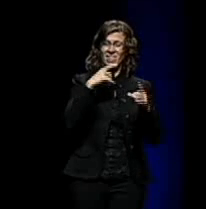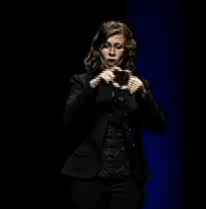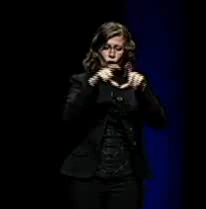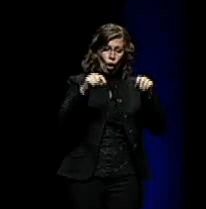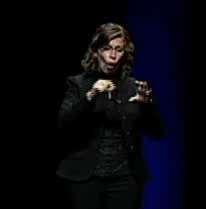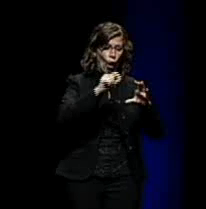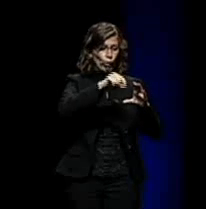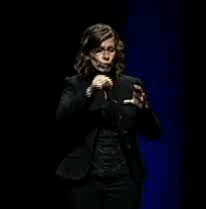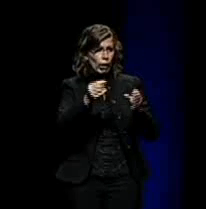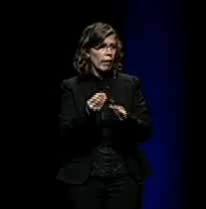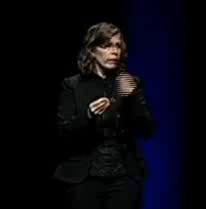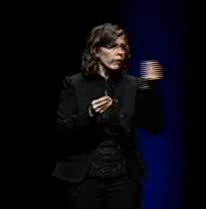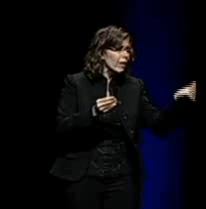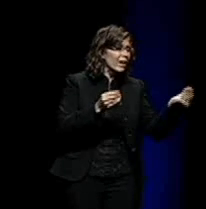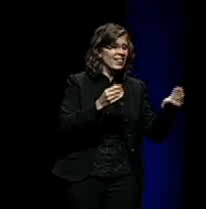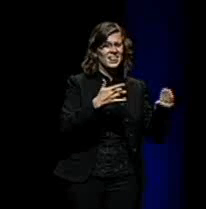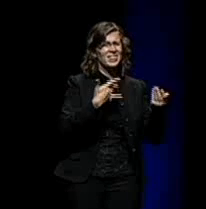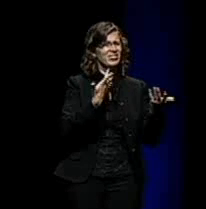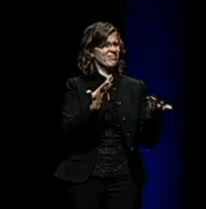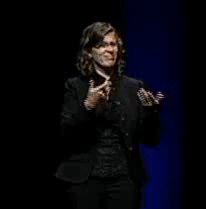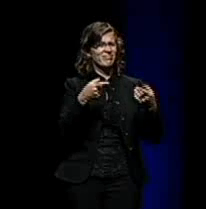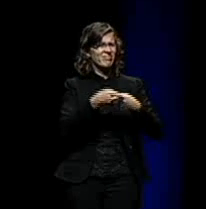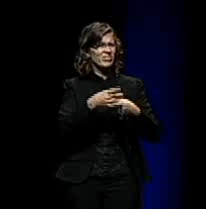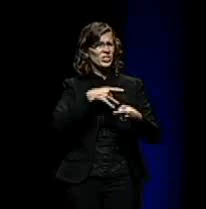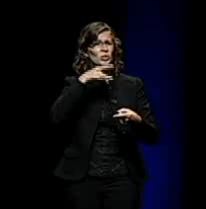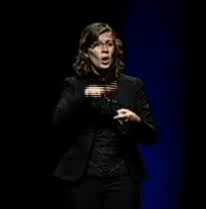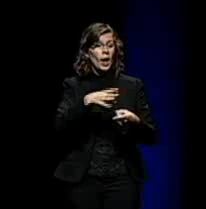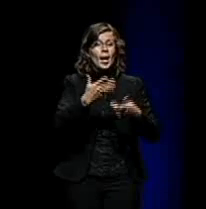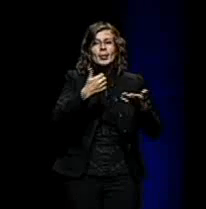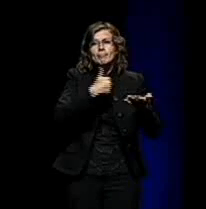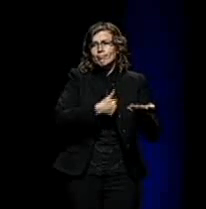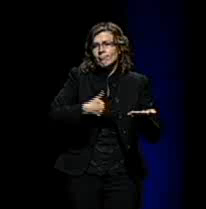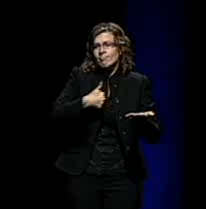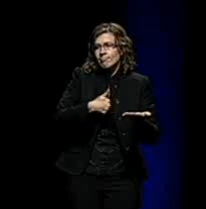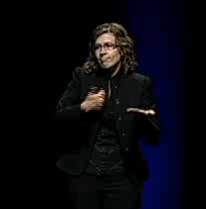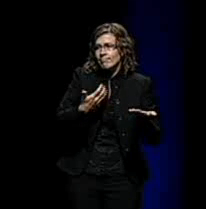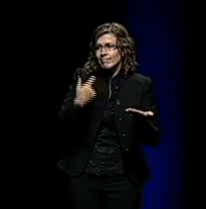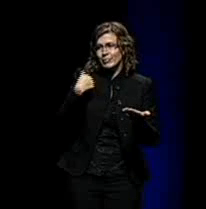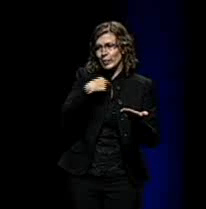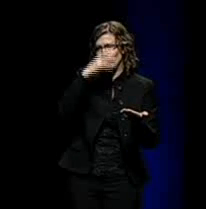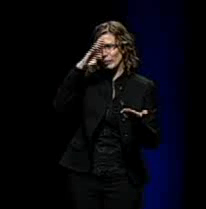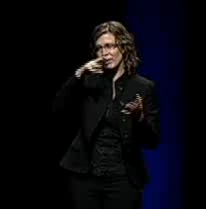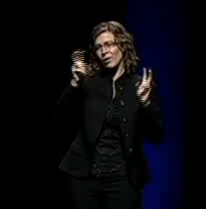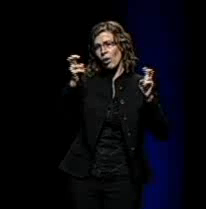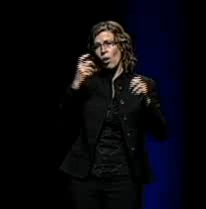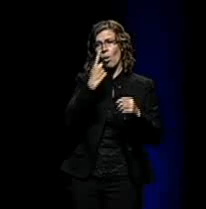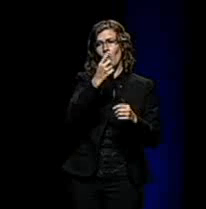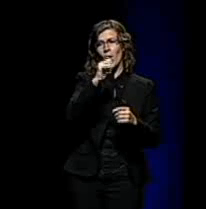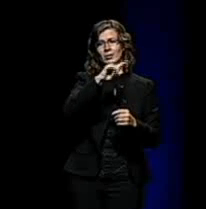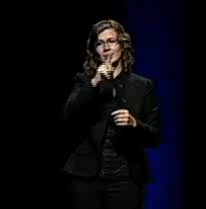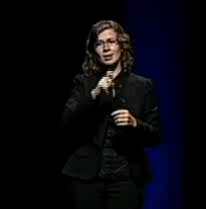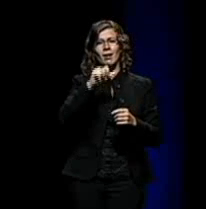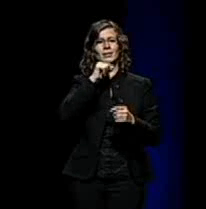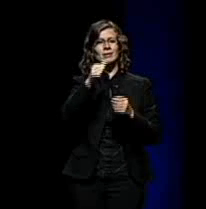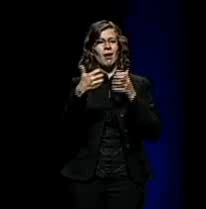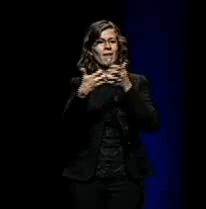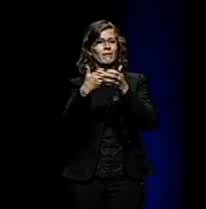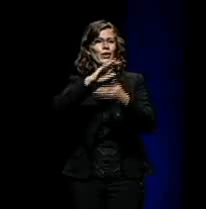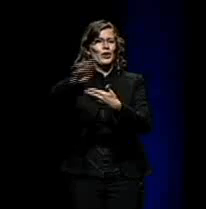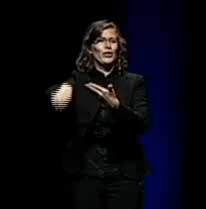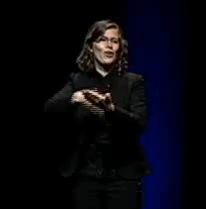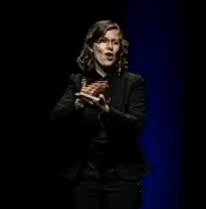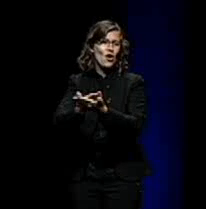for you as a member, because we know one size does not fit all. So I do apologize for that. However,